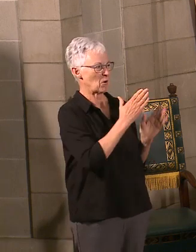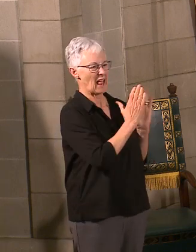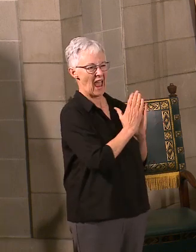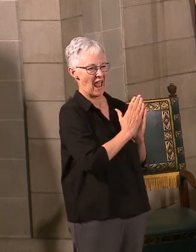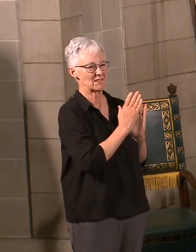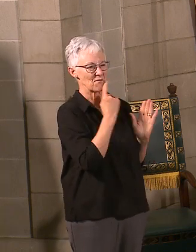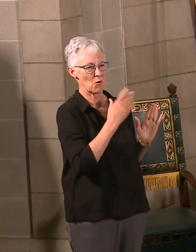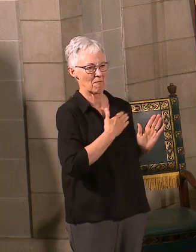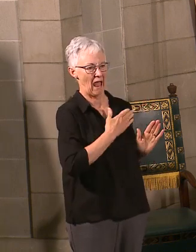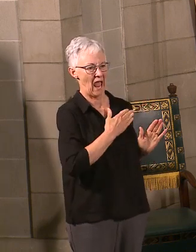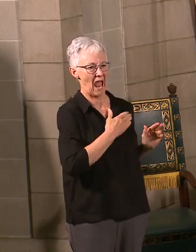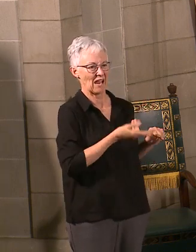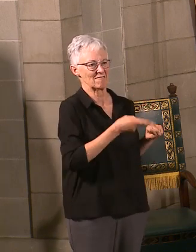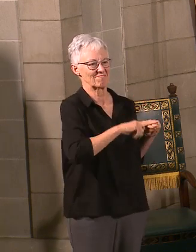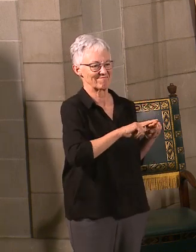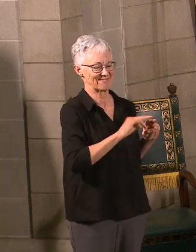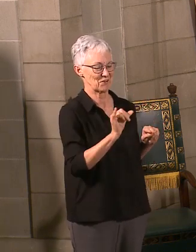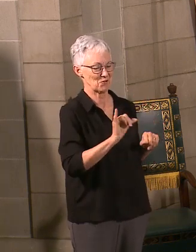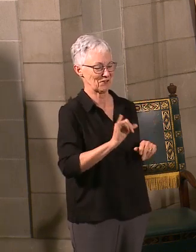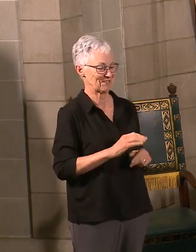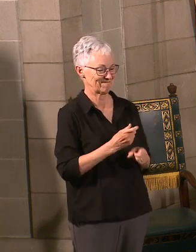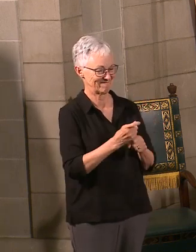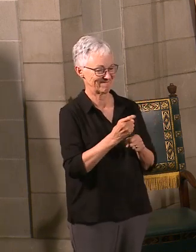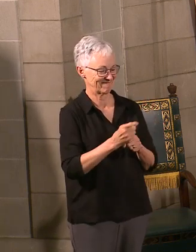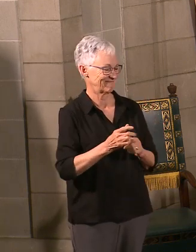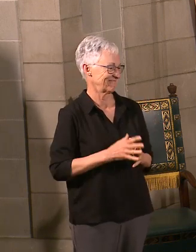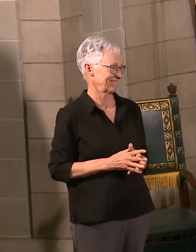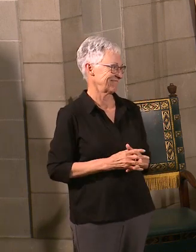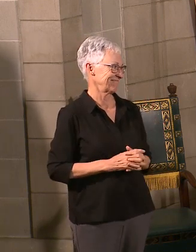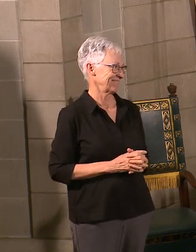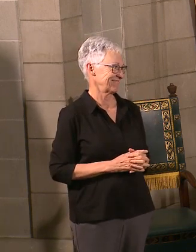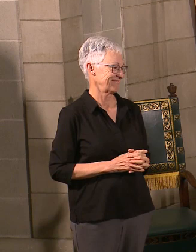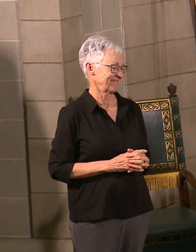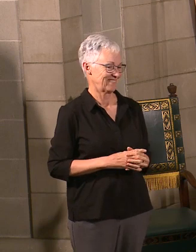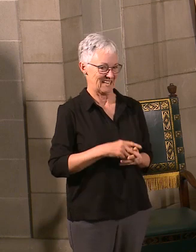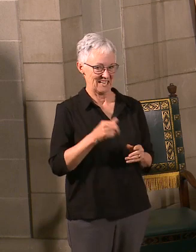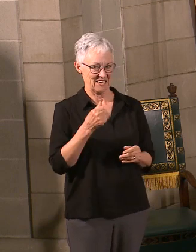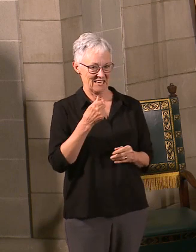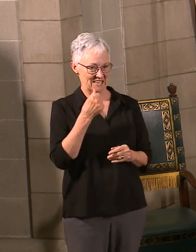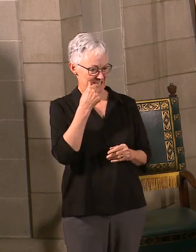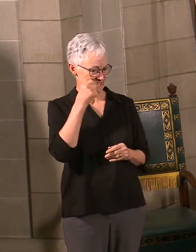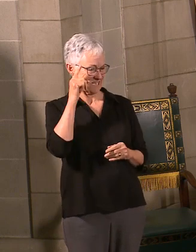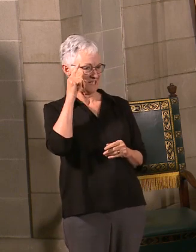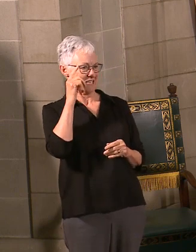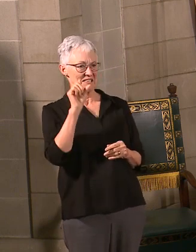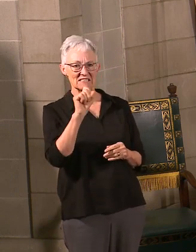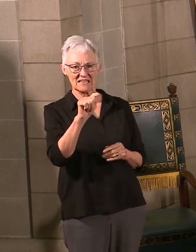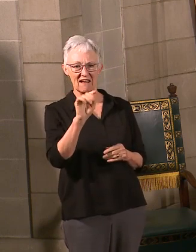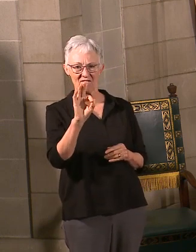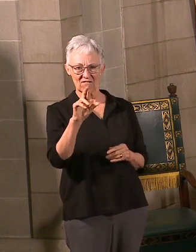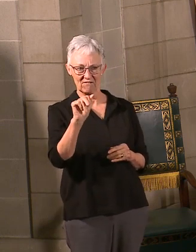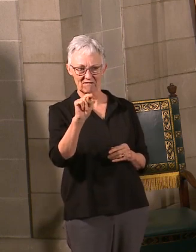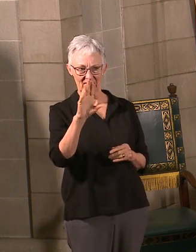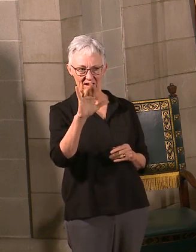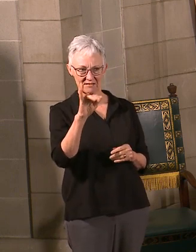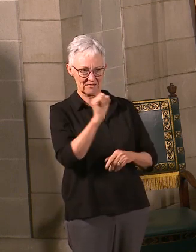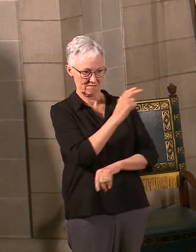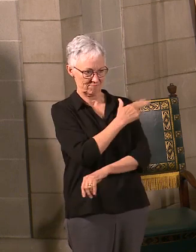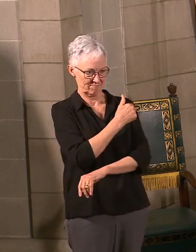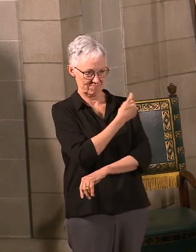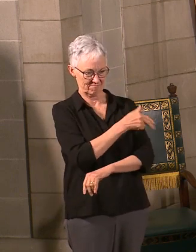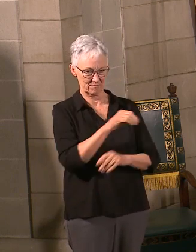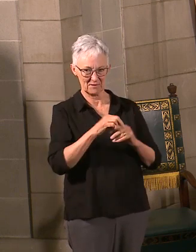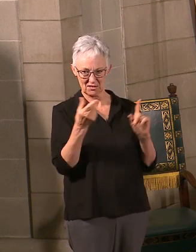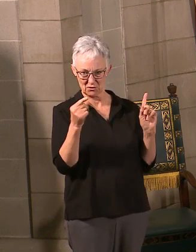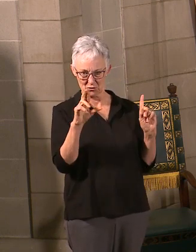But yesterday, specifically St. Francis Hospital in Grand Island did transfer out 5 different patients, all